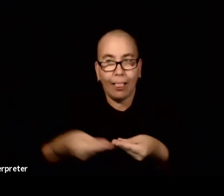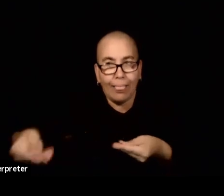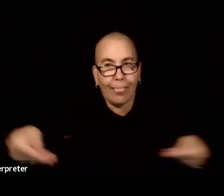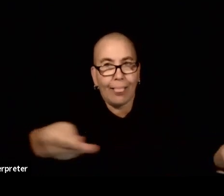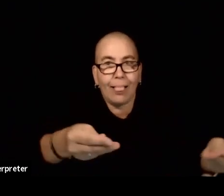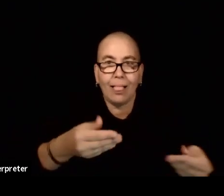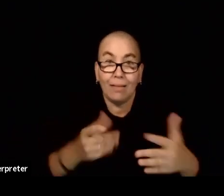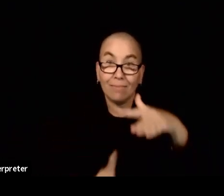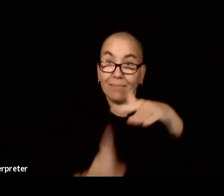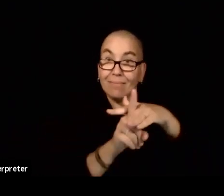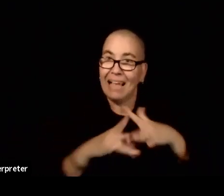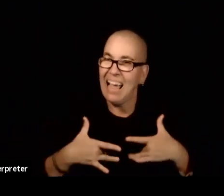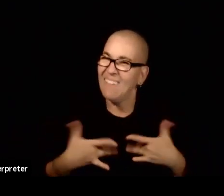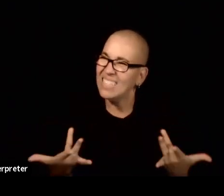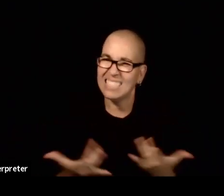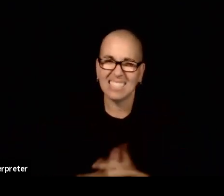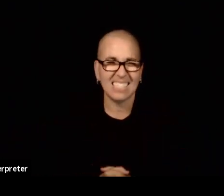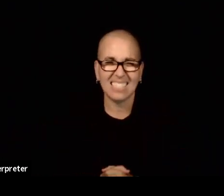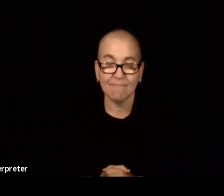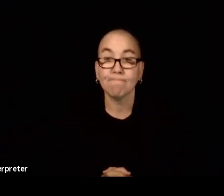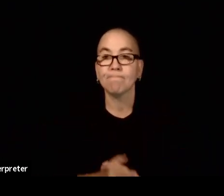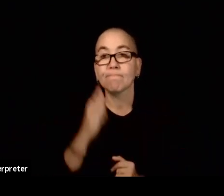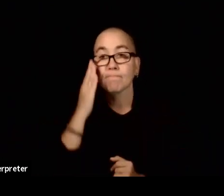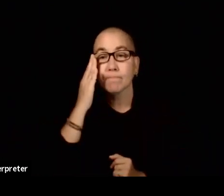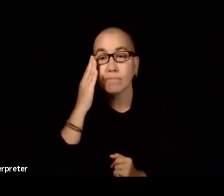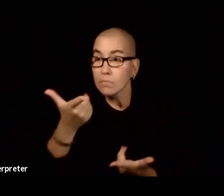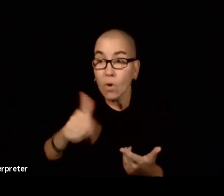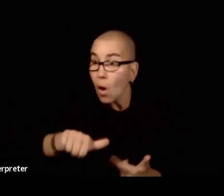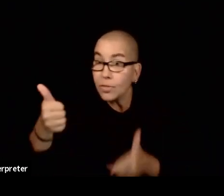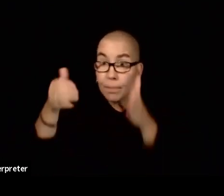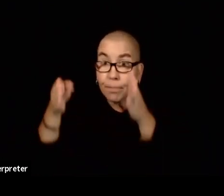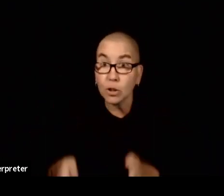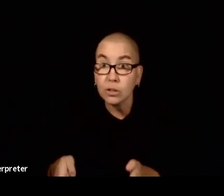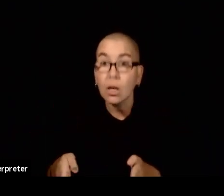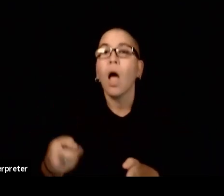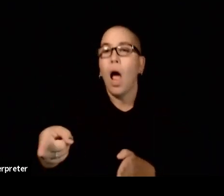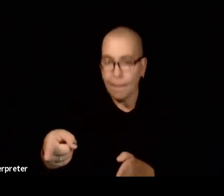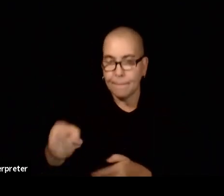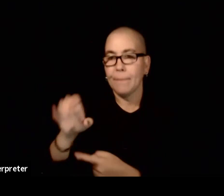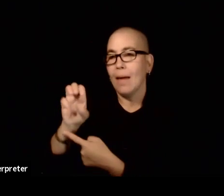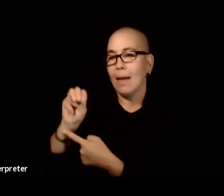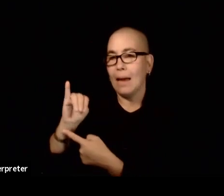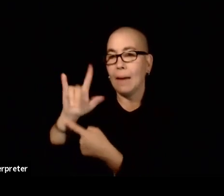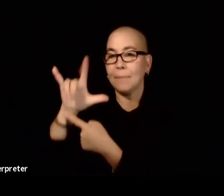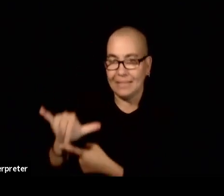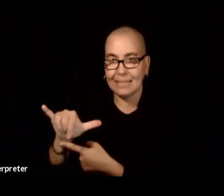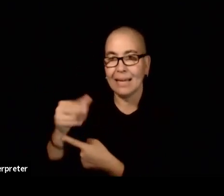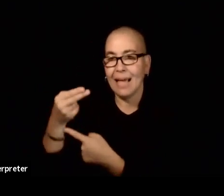Thank you. And our next question comes from the line of Emily Haddock with Care 11. Your line is open. Please go ahead.